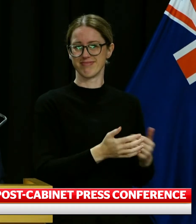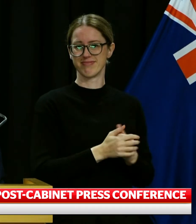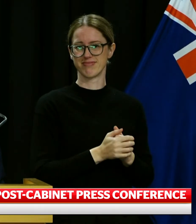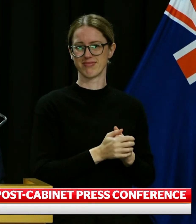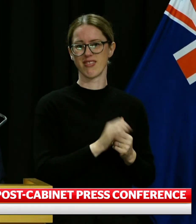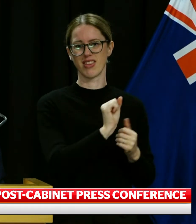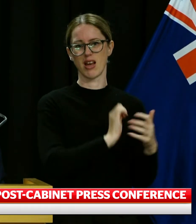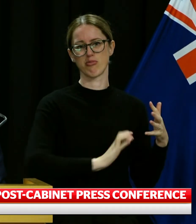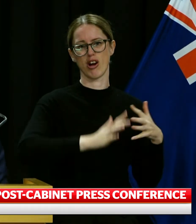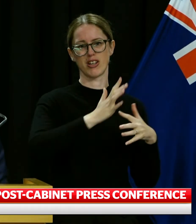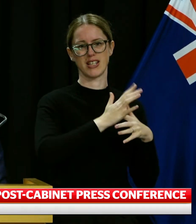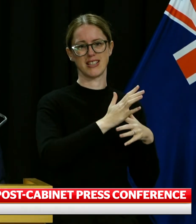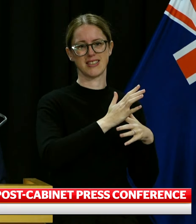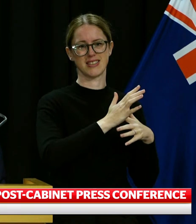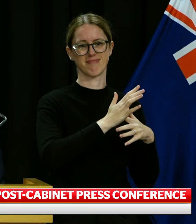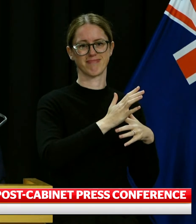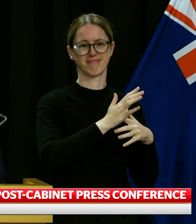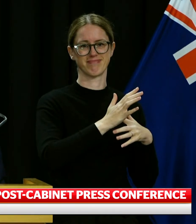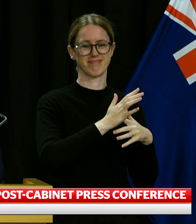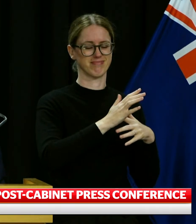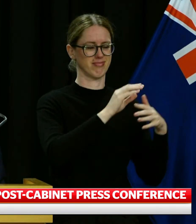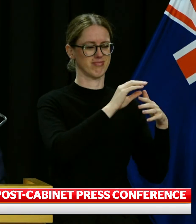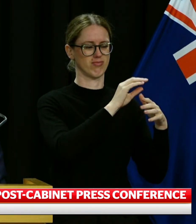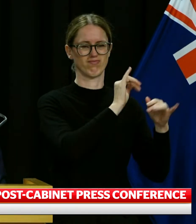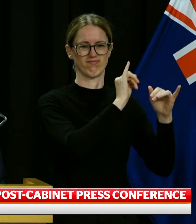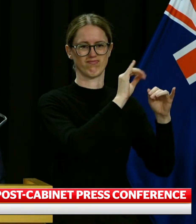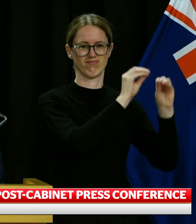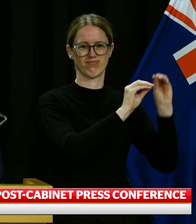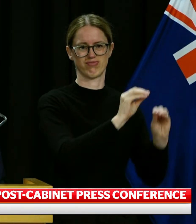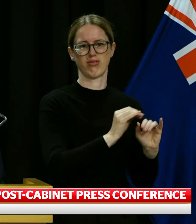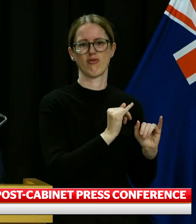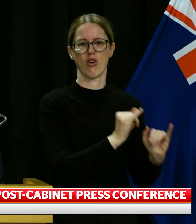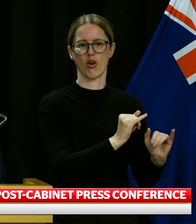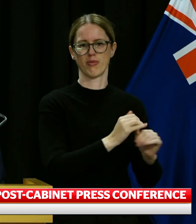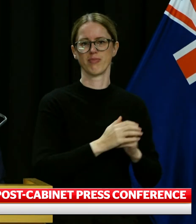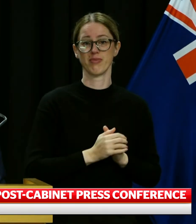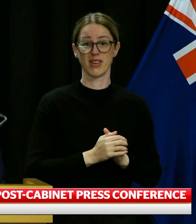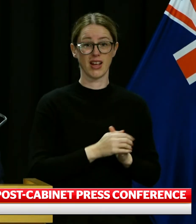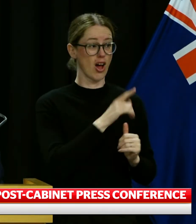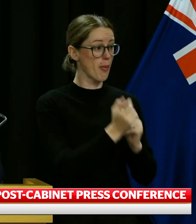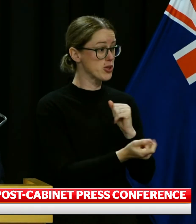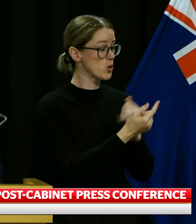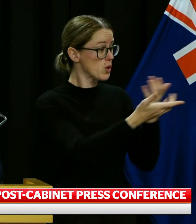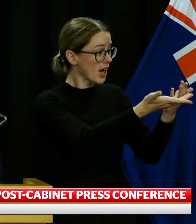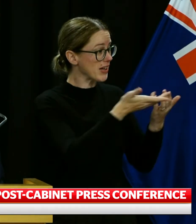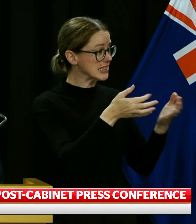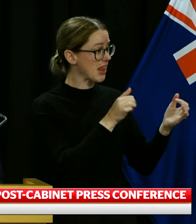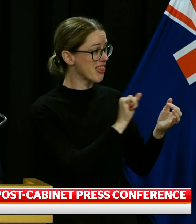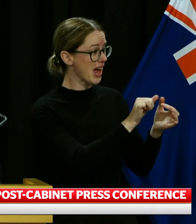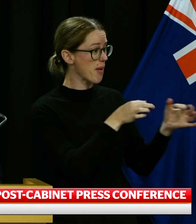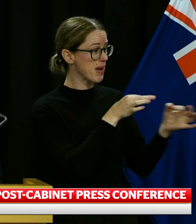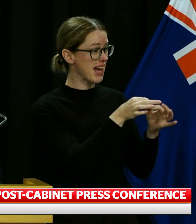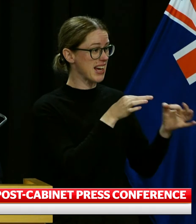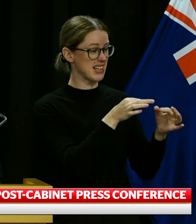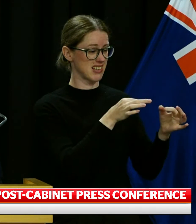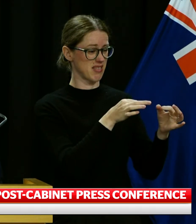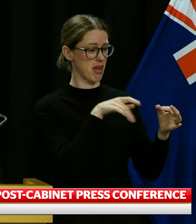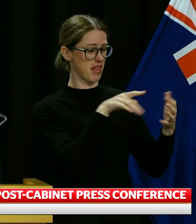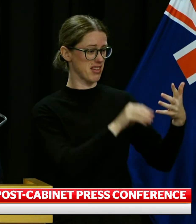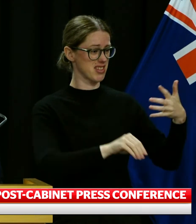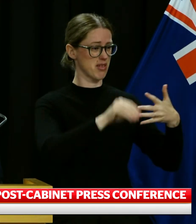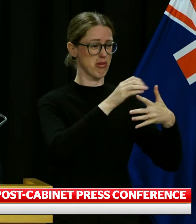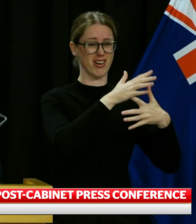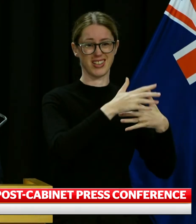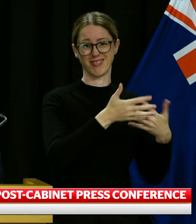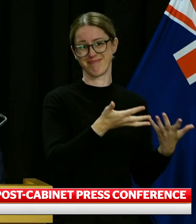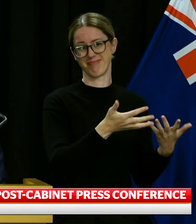got their priorities all wrong. This is their opportunity to set out what they would do differently in government. If this is the best they can come up with, I think maybe it's time for them to go